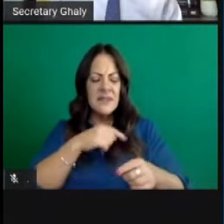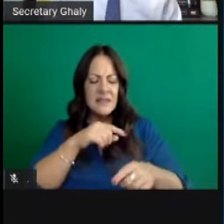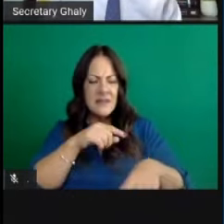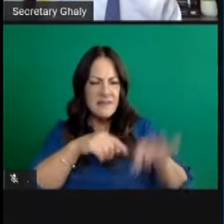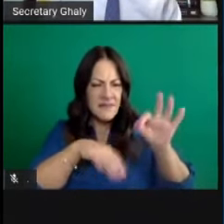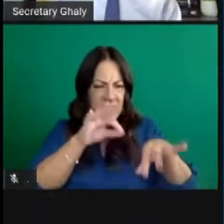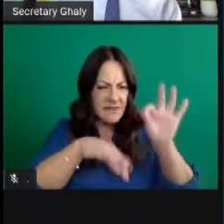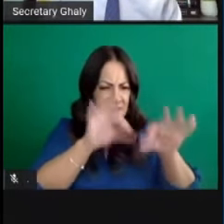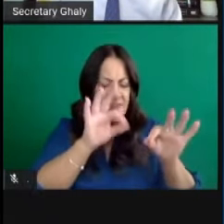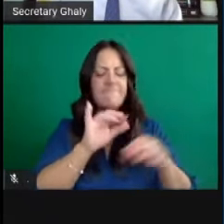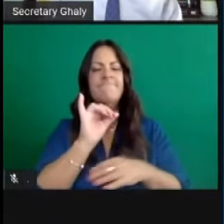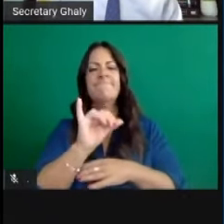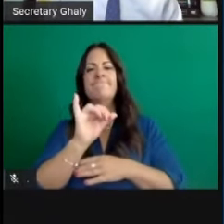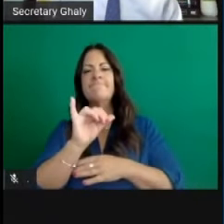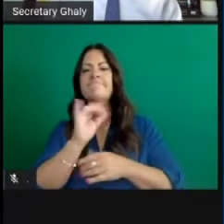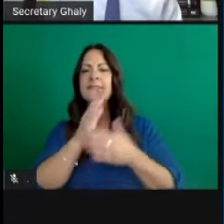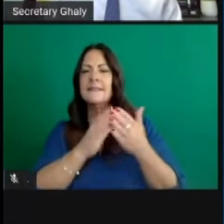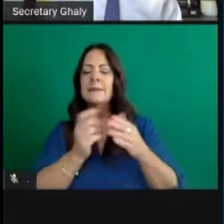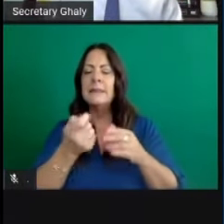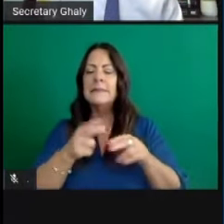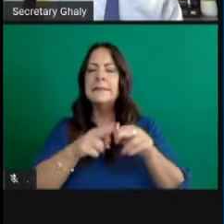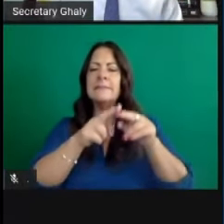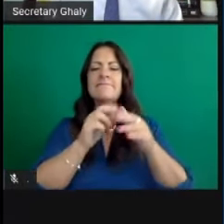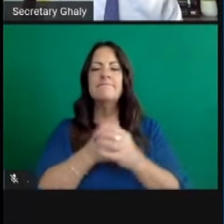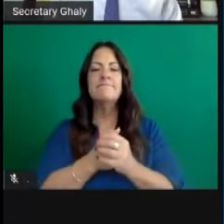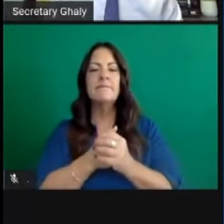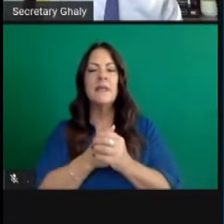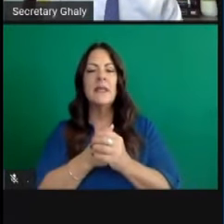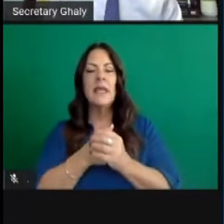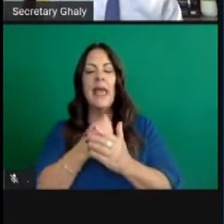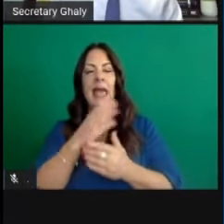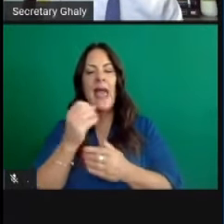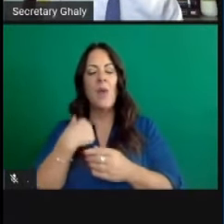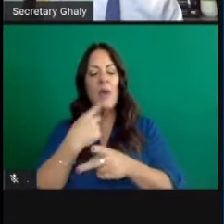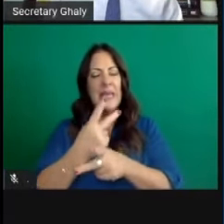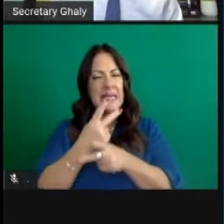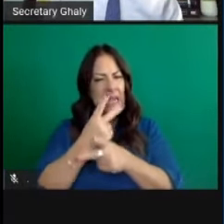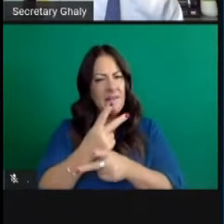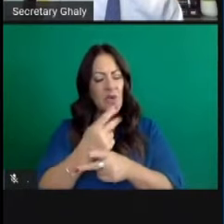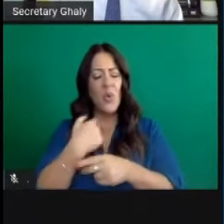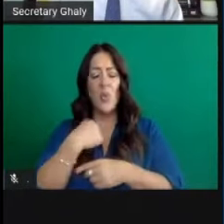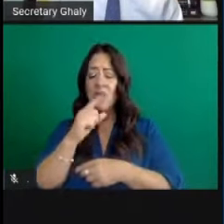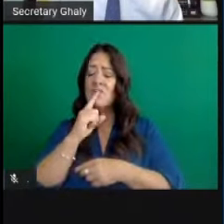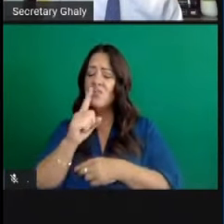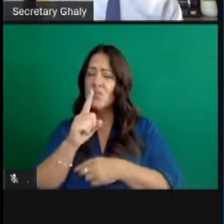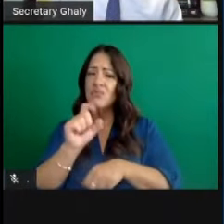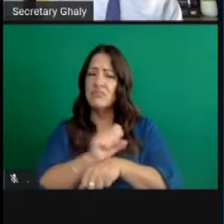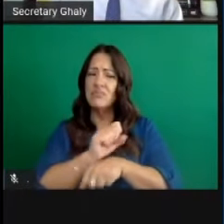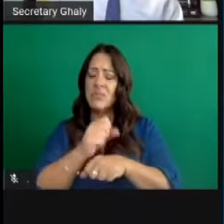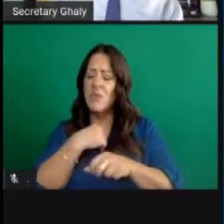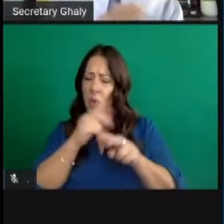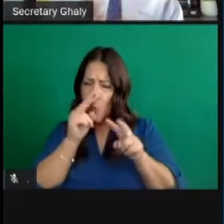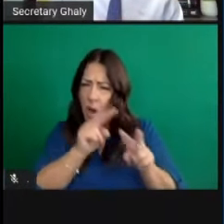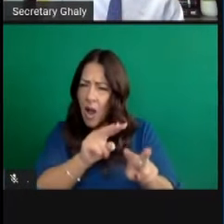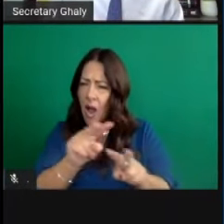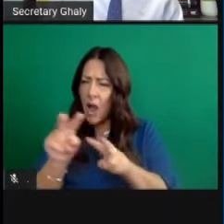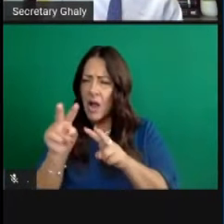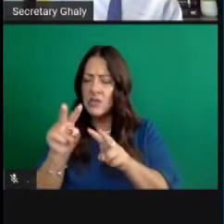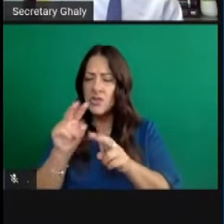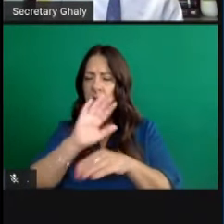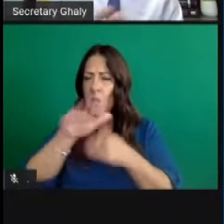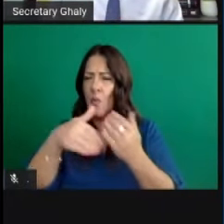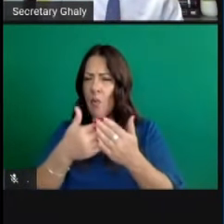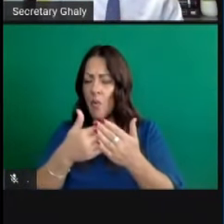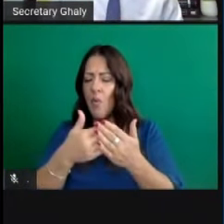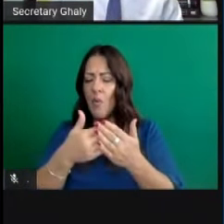the last couple of weeks, and we continue to monitor our data very closely as we move into colder